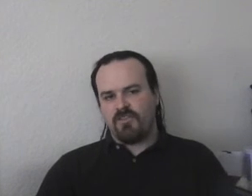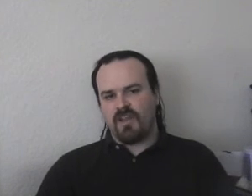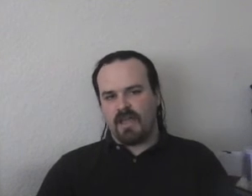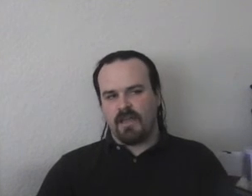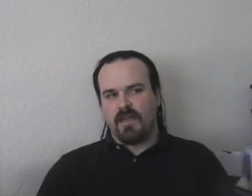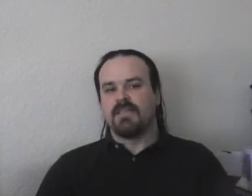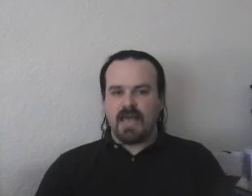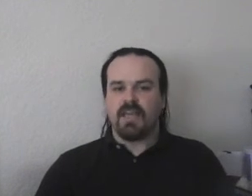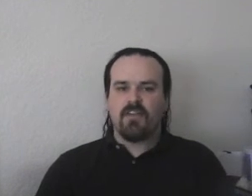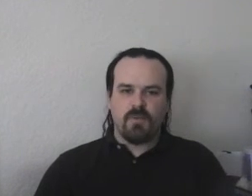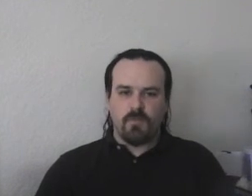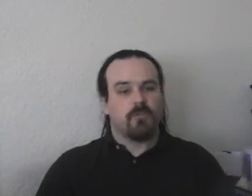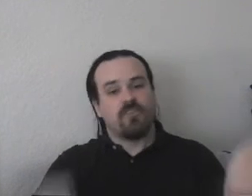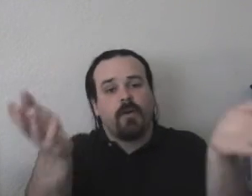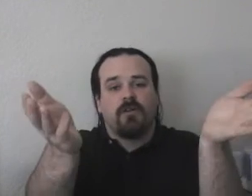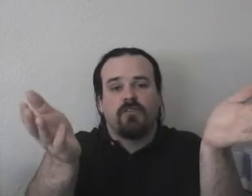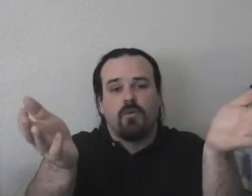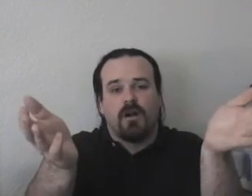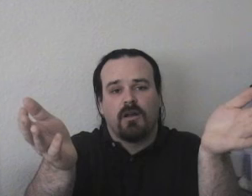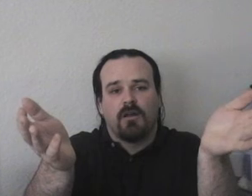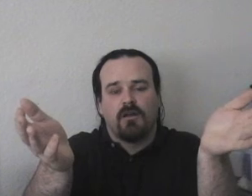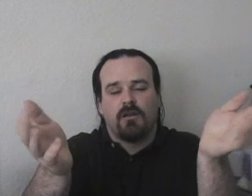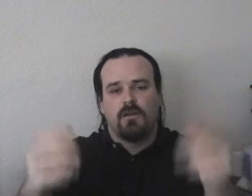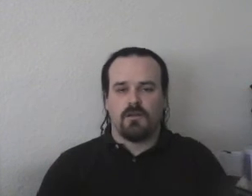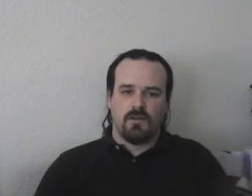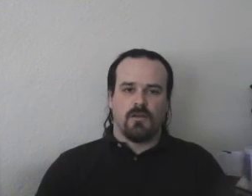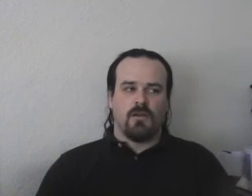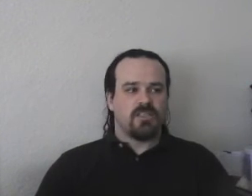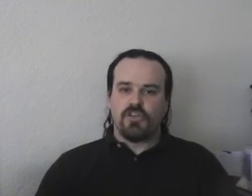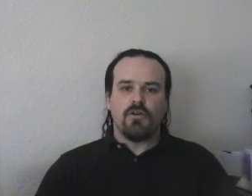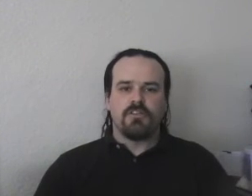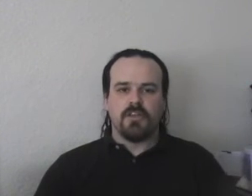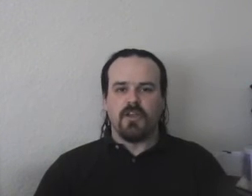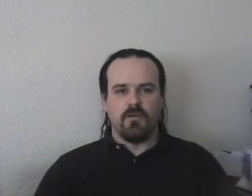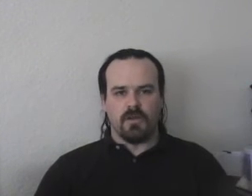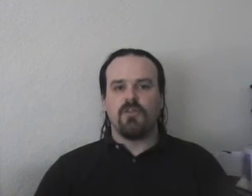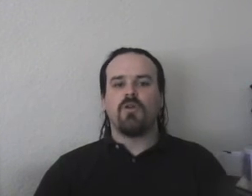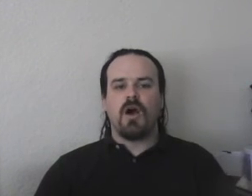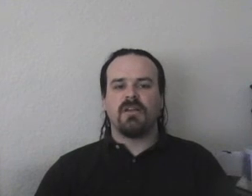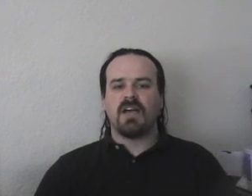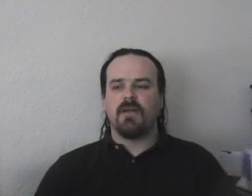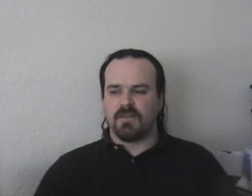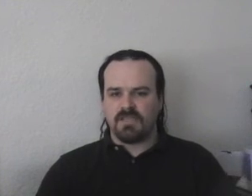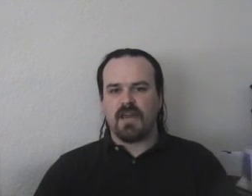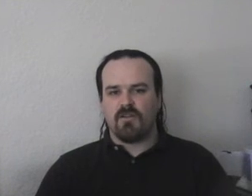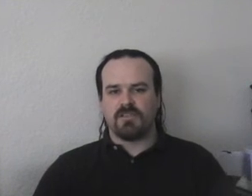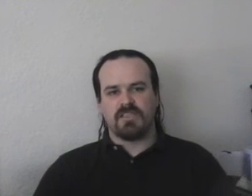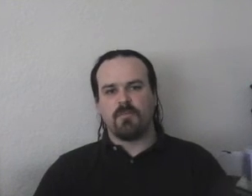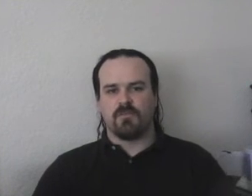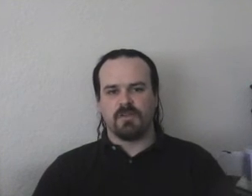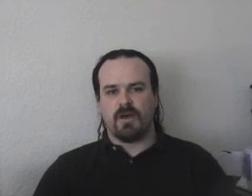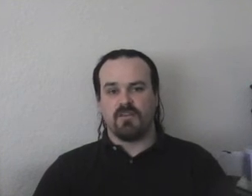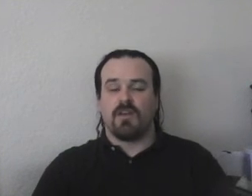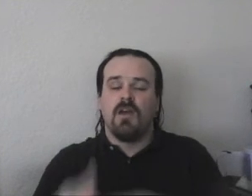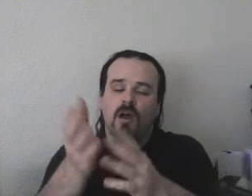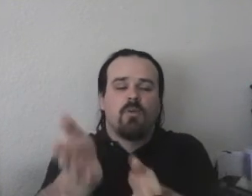paycheck, telling other people, sorry, there's no work. That's huge in the union. You don't know how many times I've sat across the table from somebody who said,